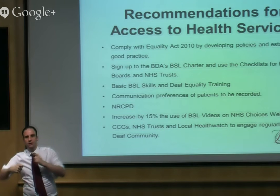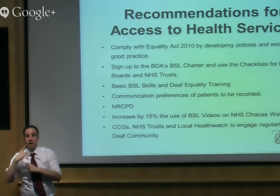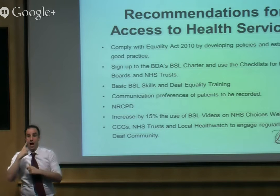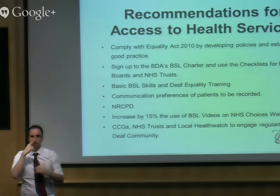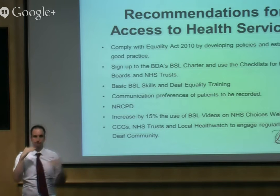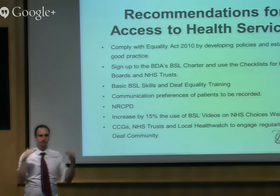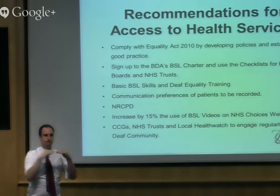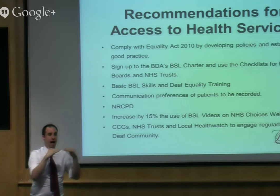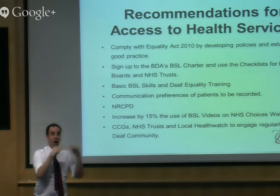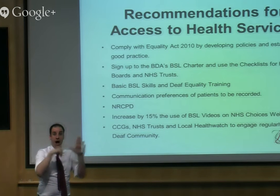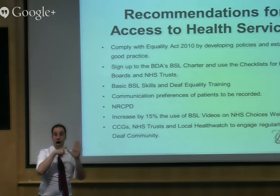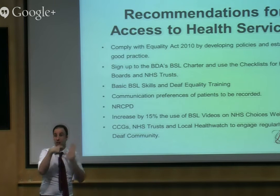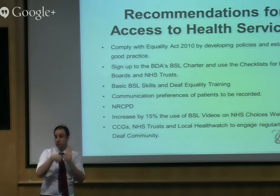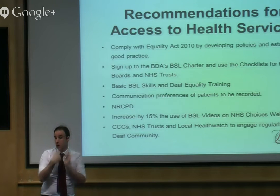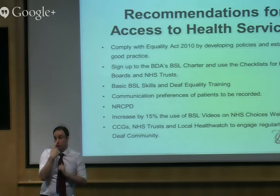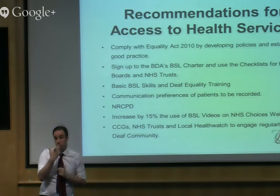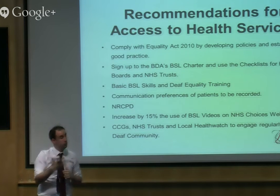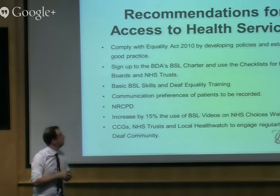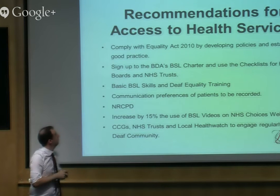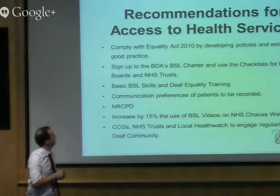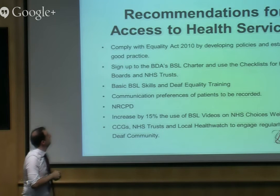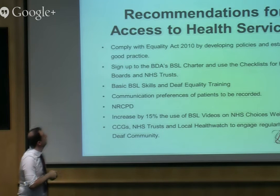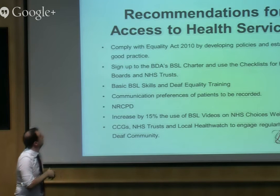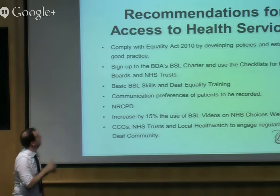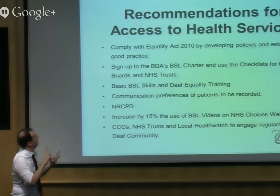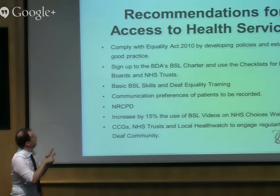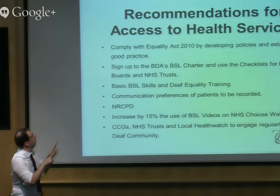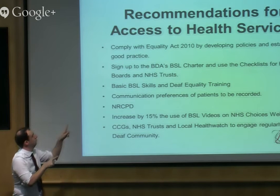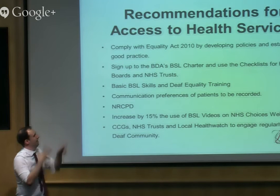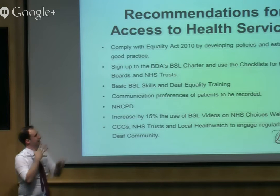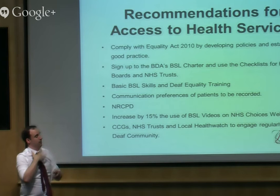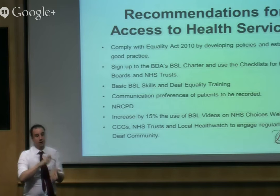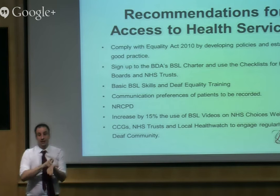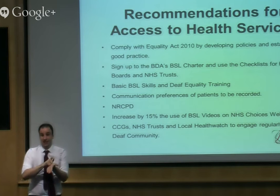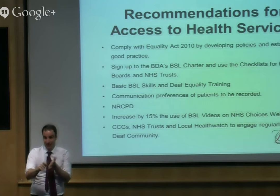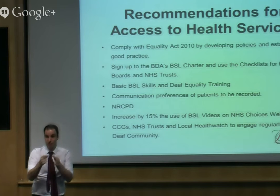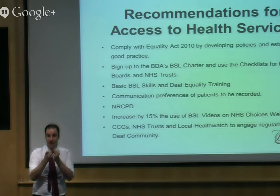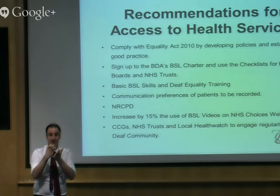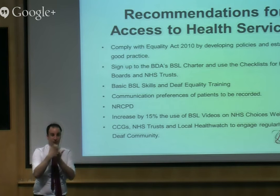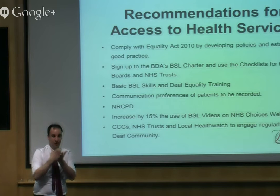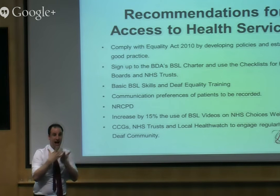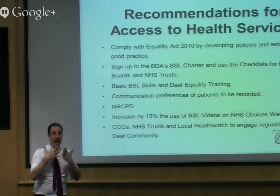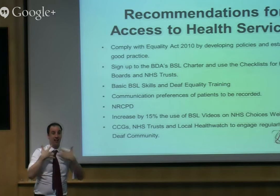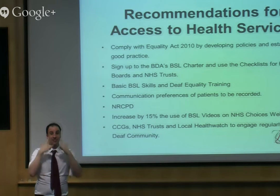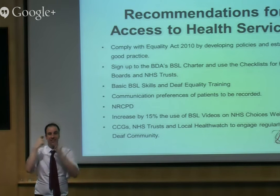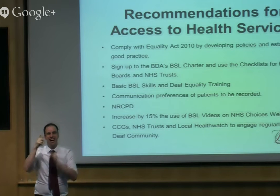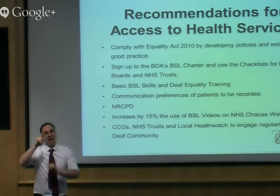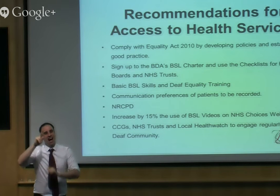all staff are aware of changes and development of policies to ensure that they comply with the Equality Act 2010.